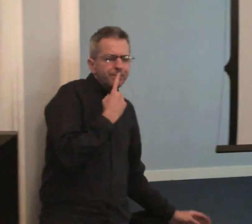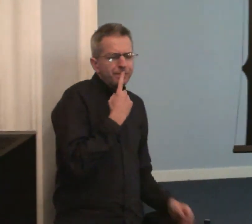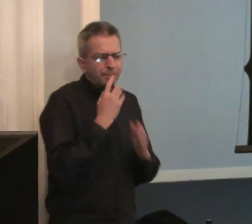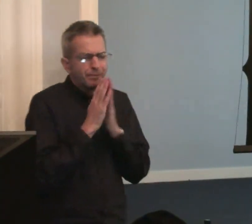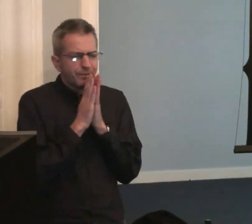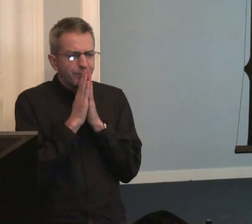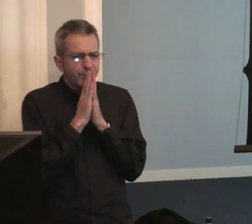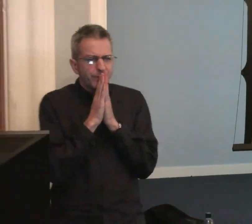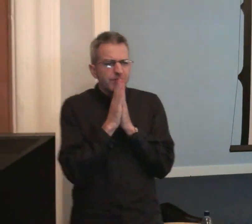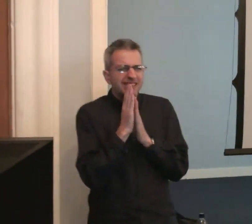that way.